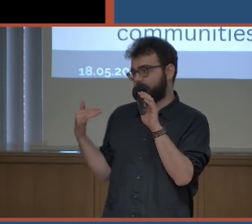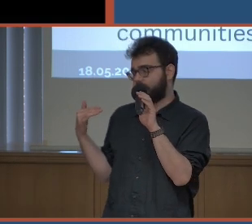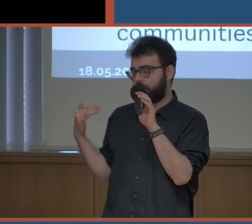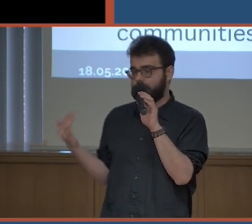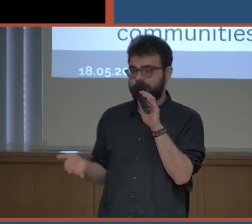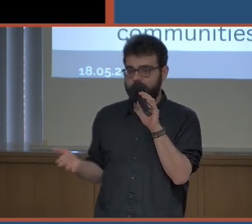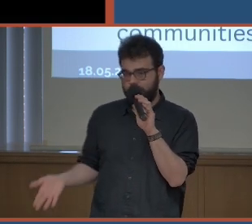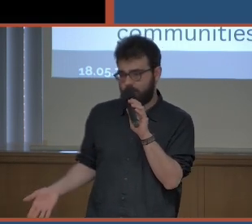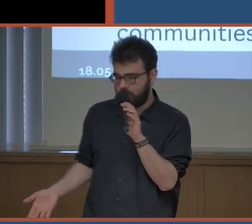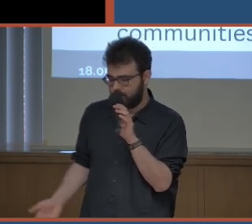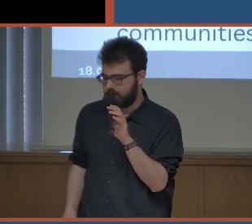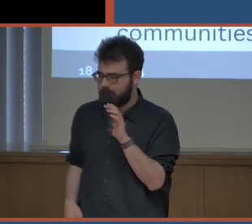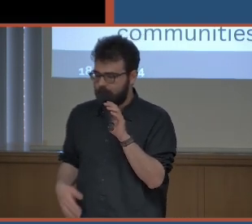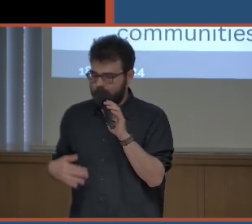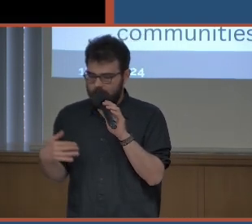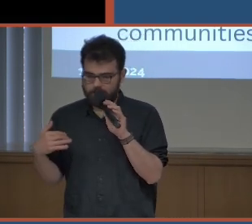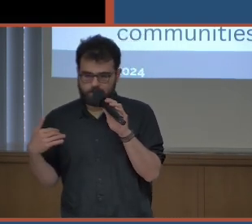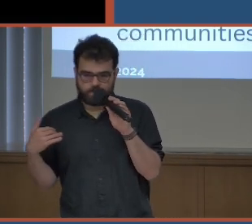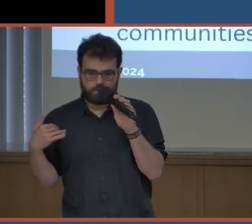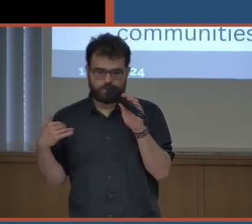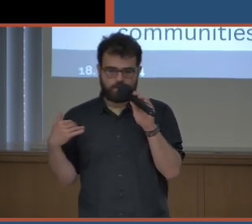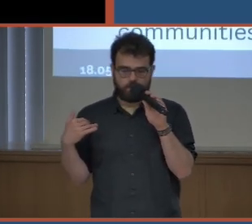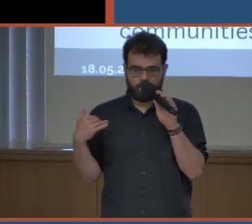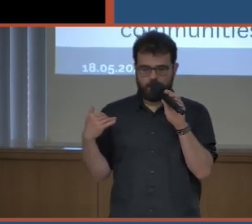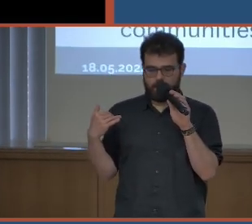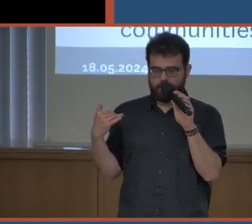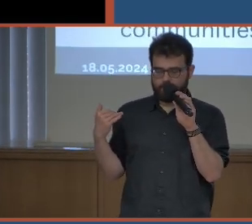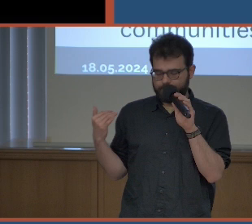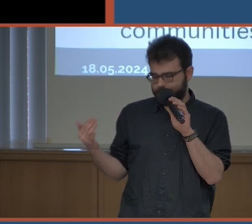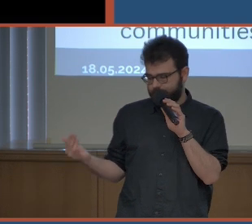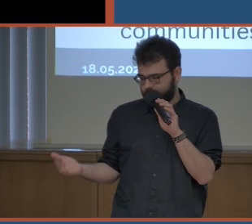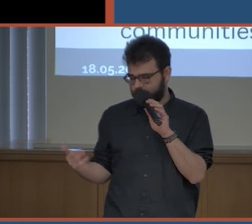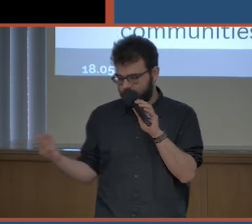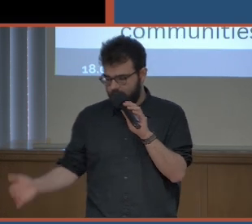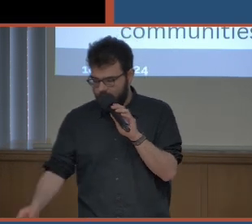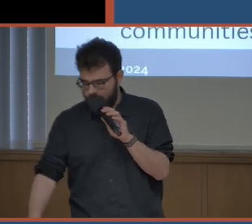is called kata-kolok, and there is also,